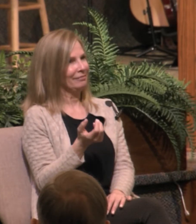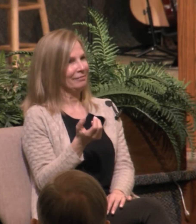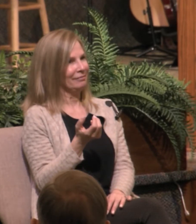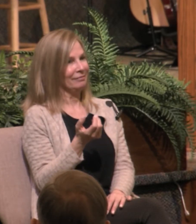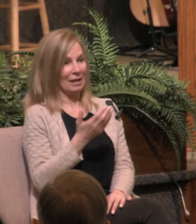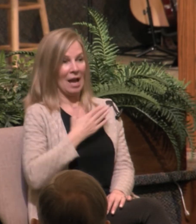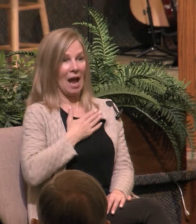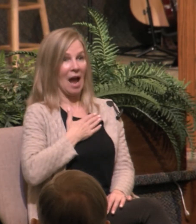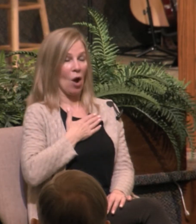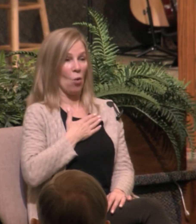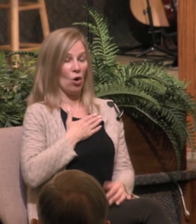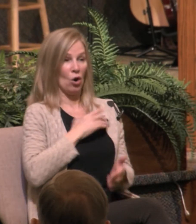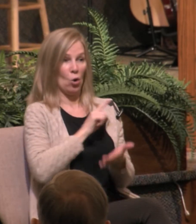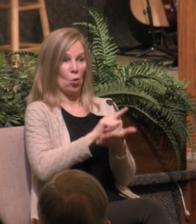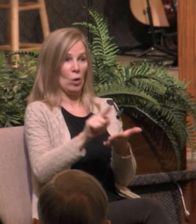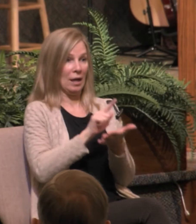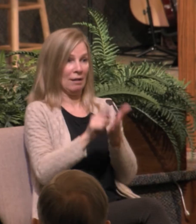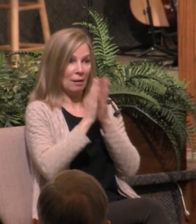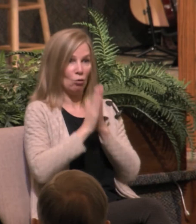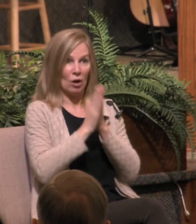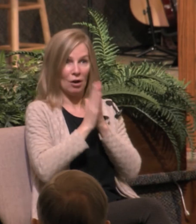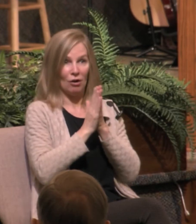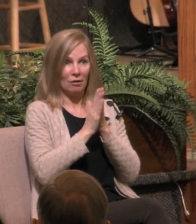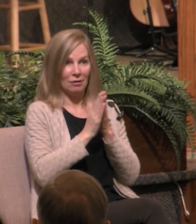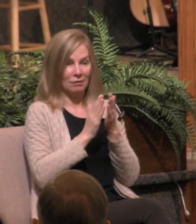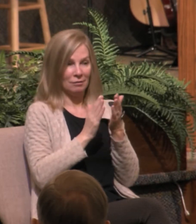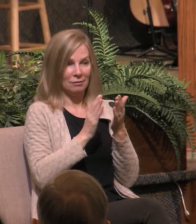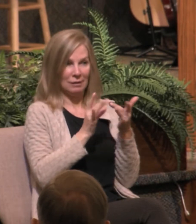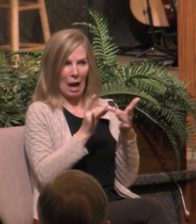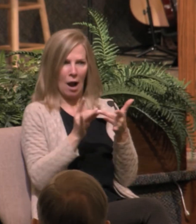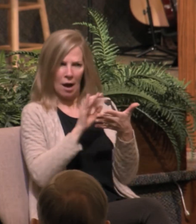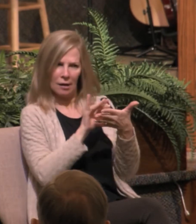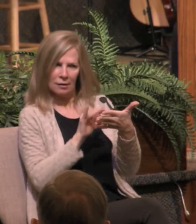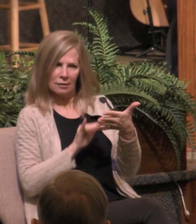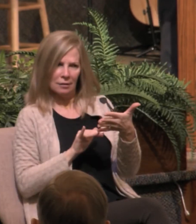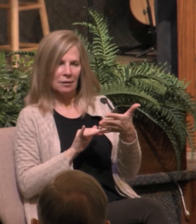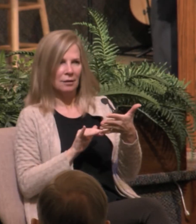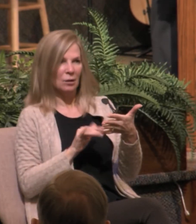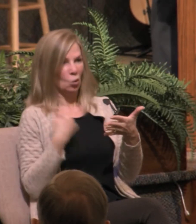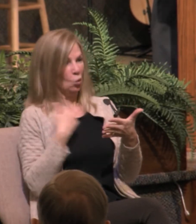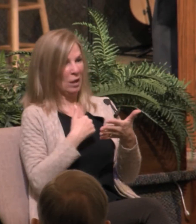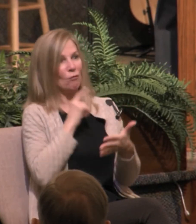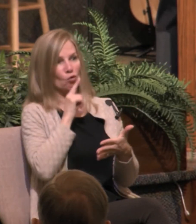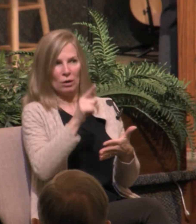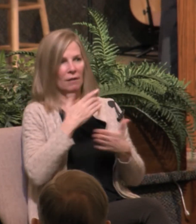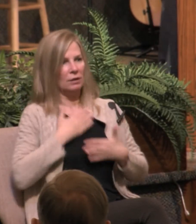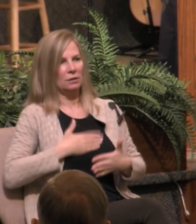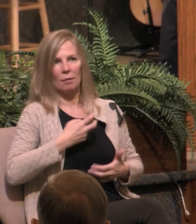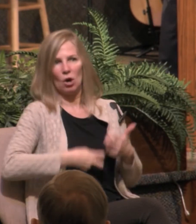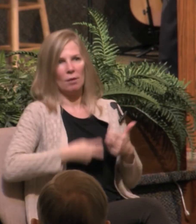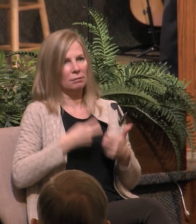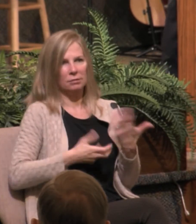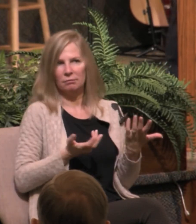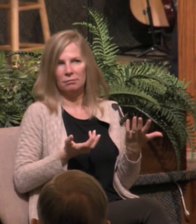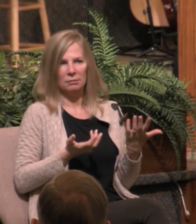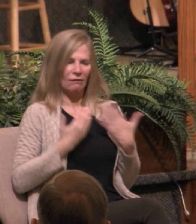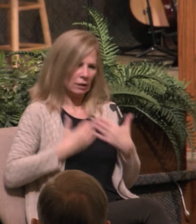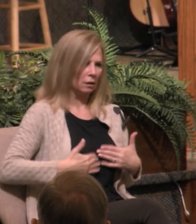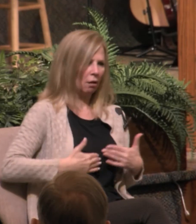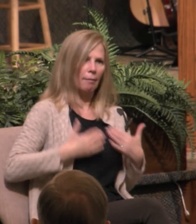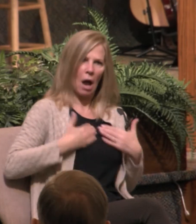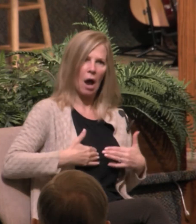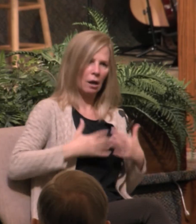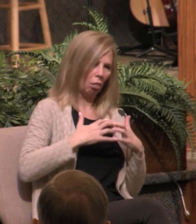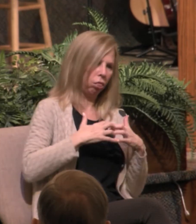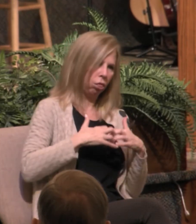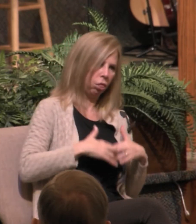Our weekly prayer guide tells you that's not the case. We have real physical issues. Not just our physical bodies